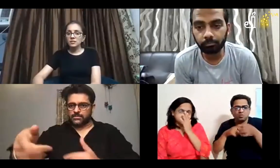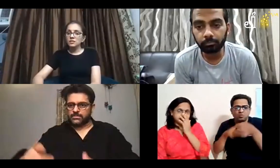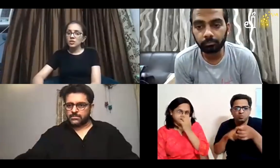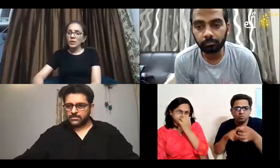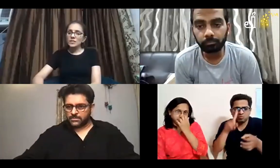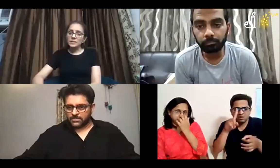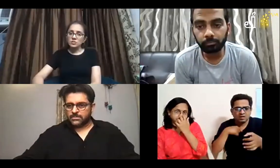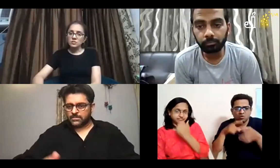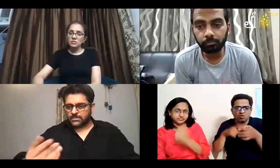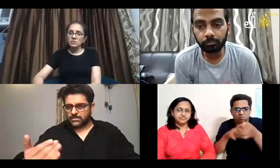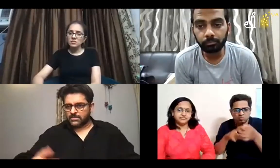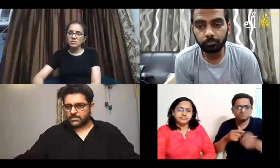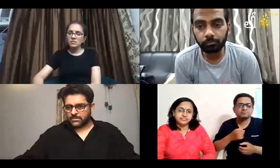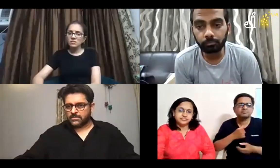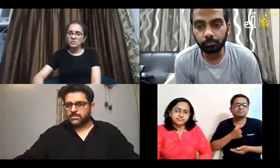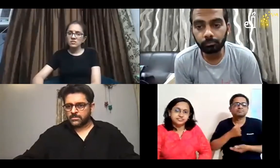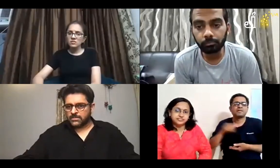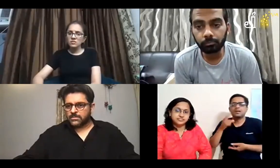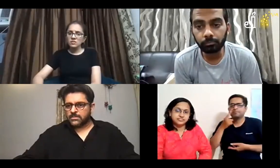Yeah. One question.